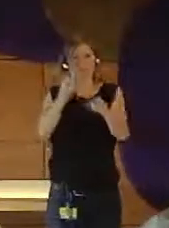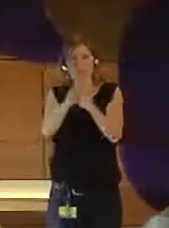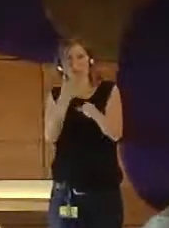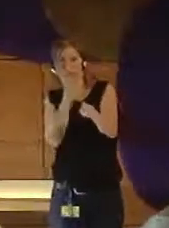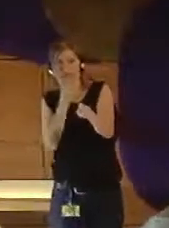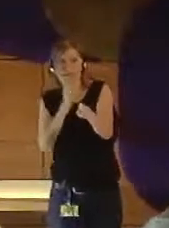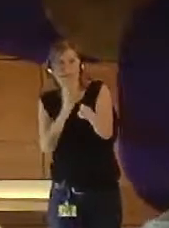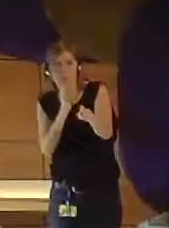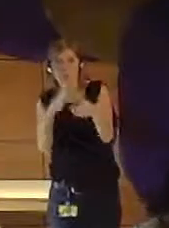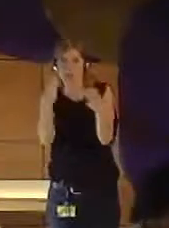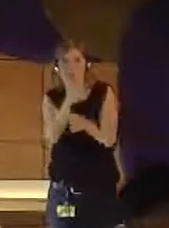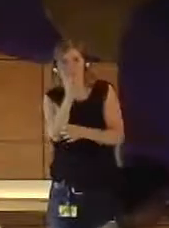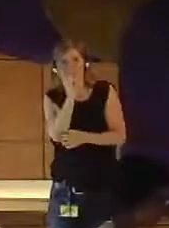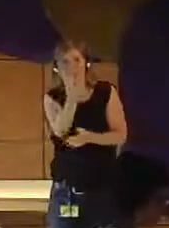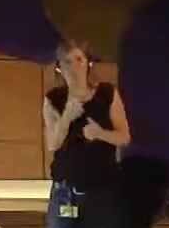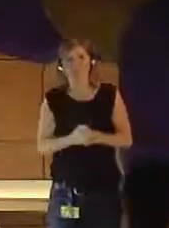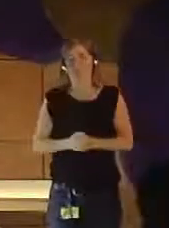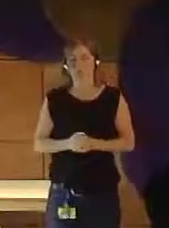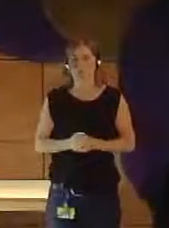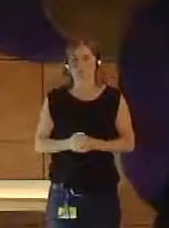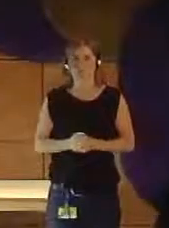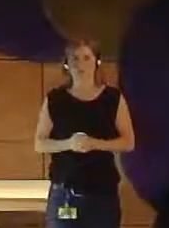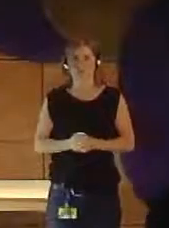Okay. Ah ja, okay.